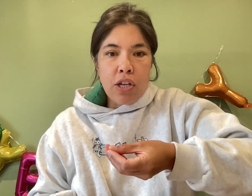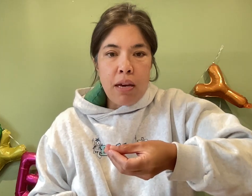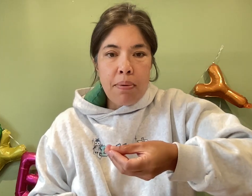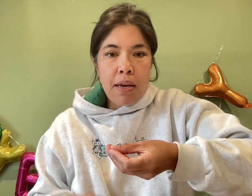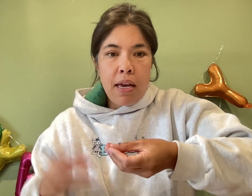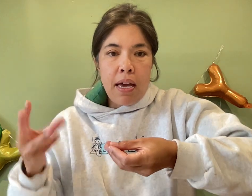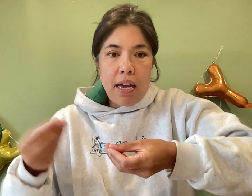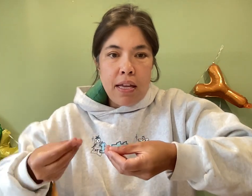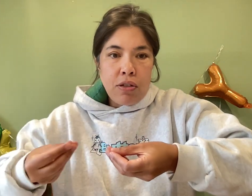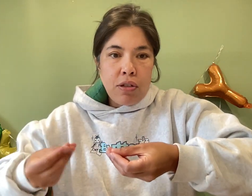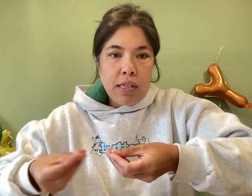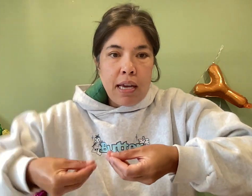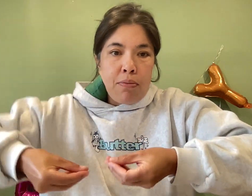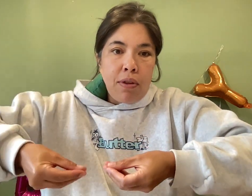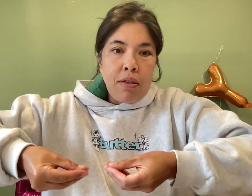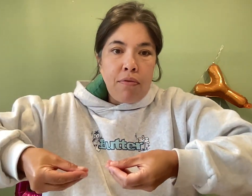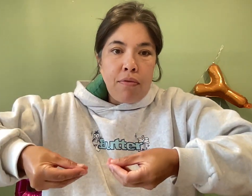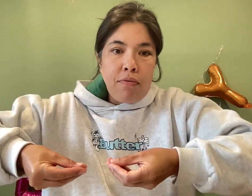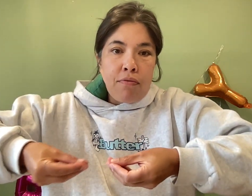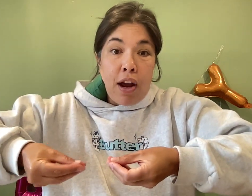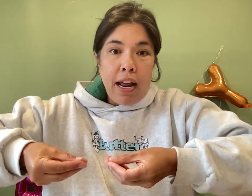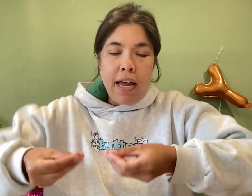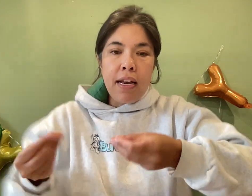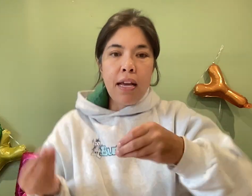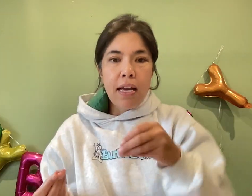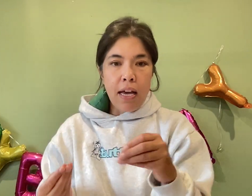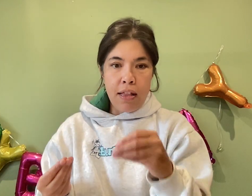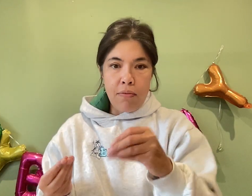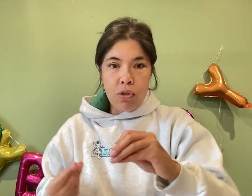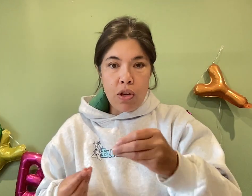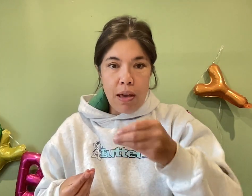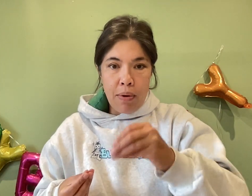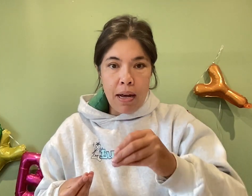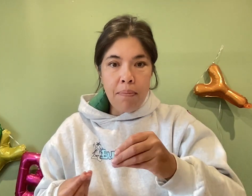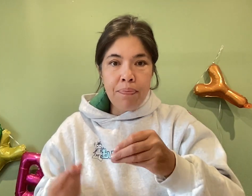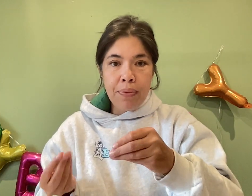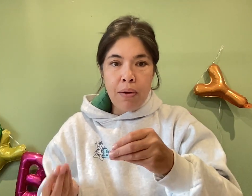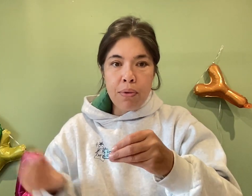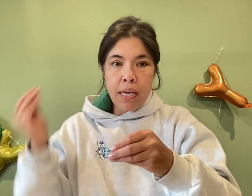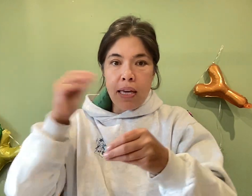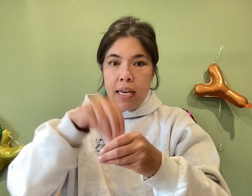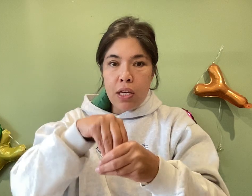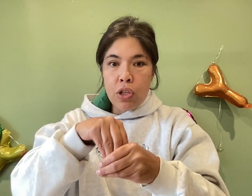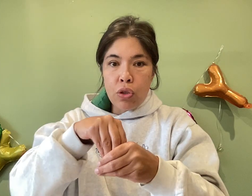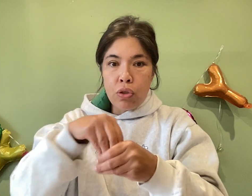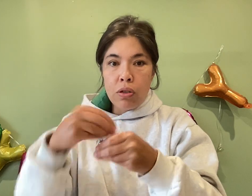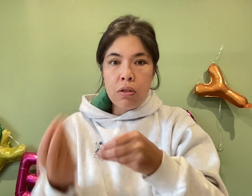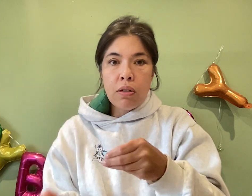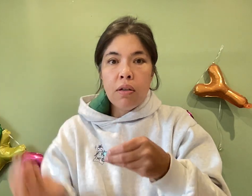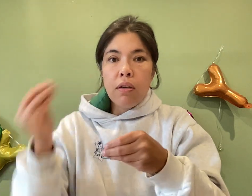shape and do the same with the right hand, and then we'll turn that one up and we'll say include.